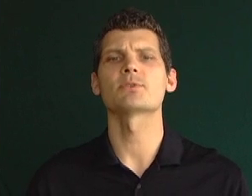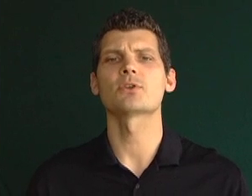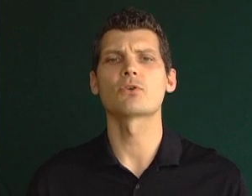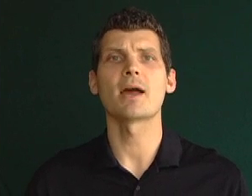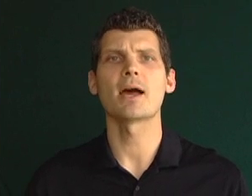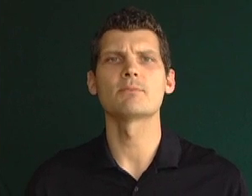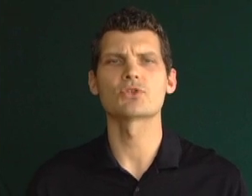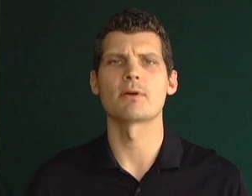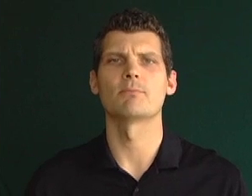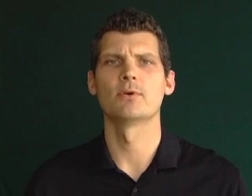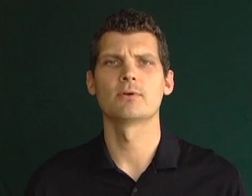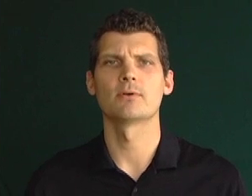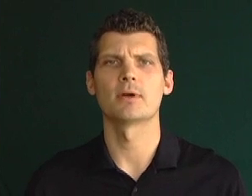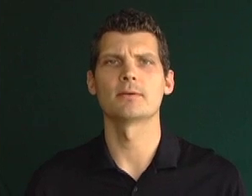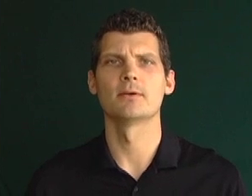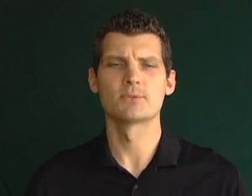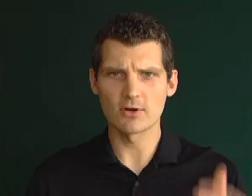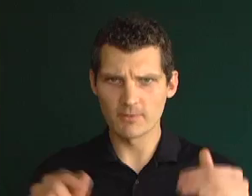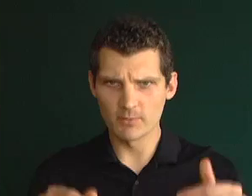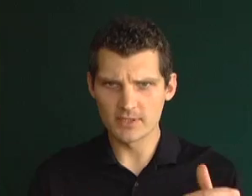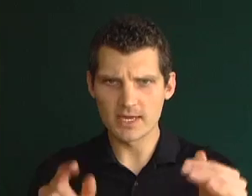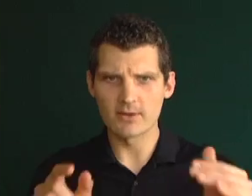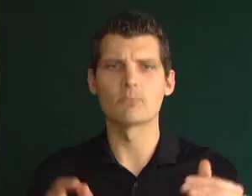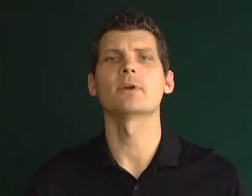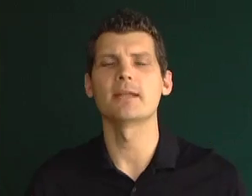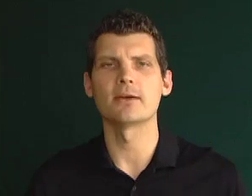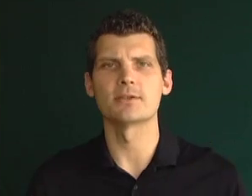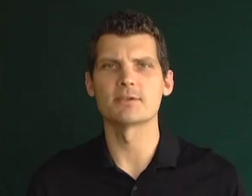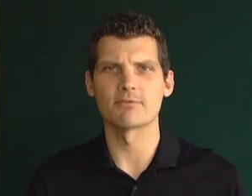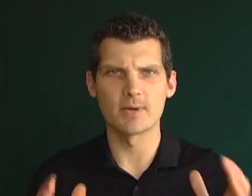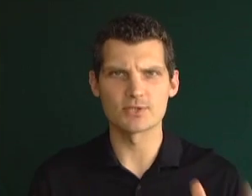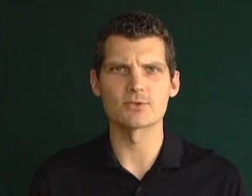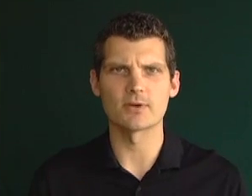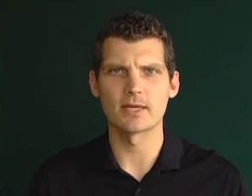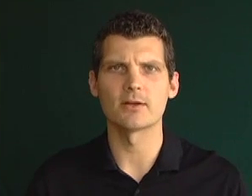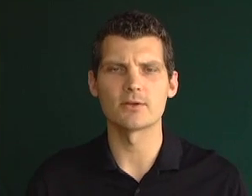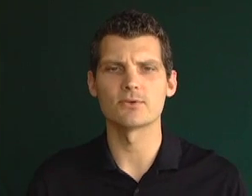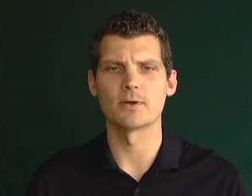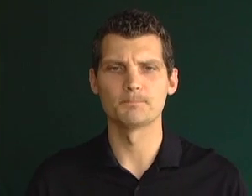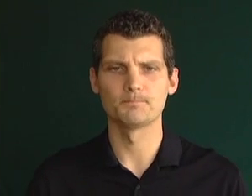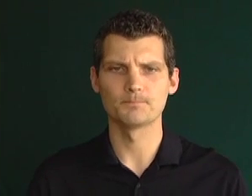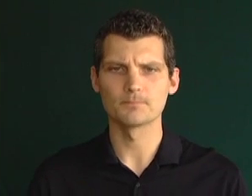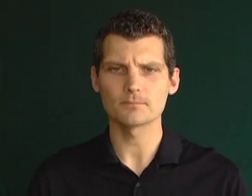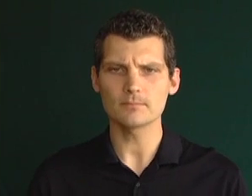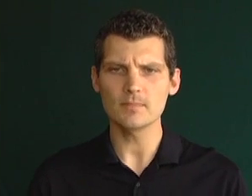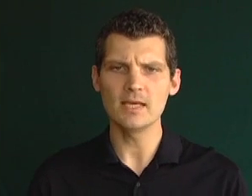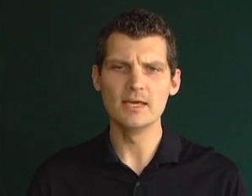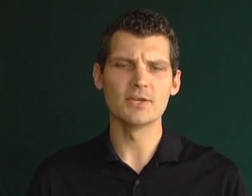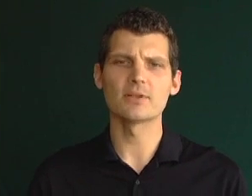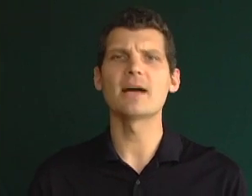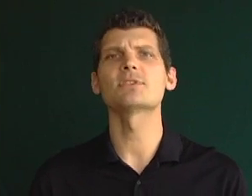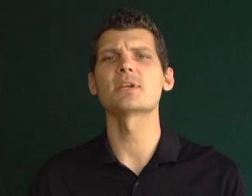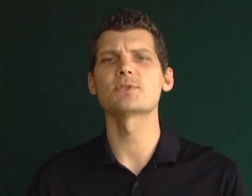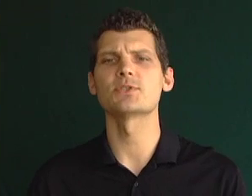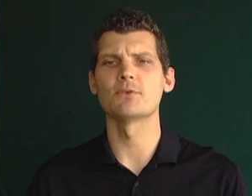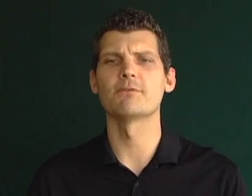lobster, crab, shrimp, right? Sorry if I'm looking down, I'm reading all this information so I get it all to you. You're allowed to substitute